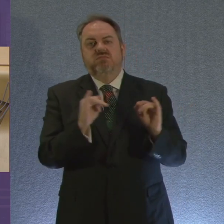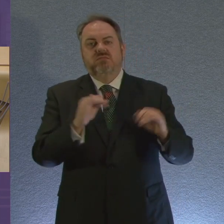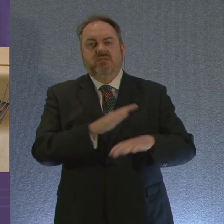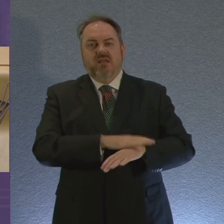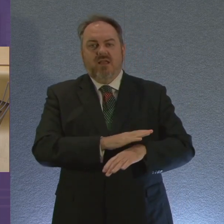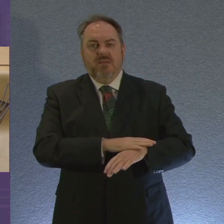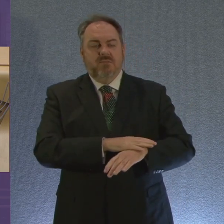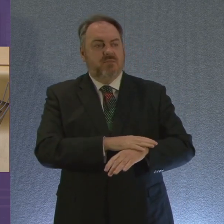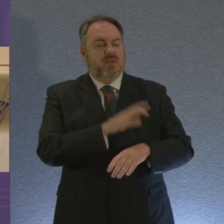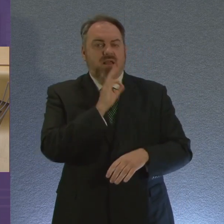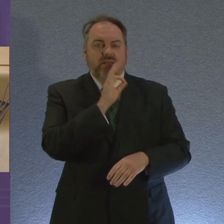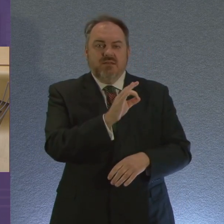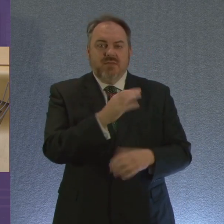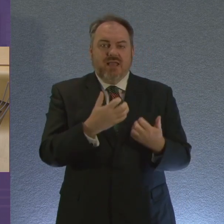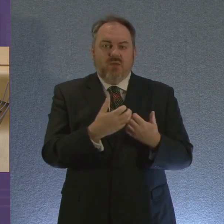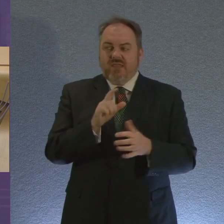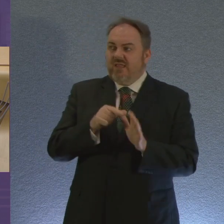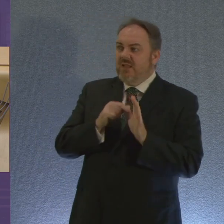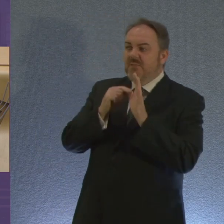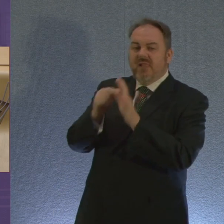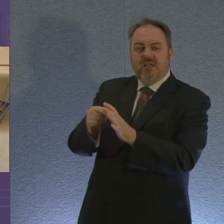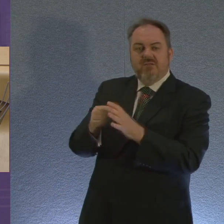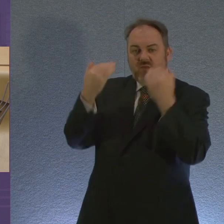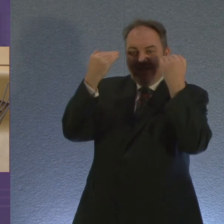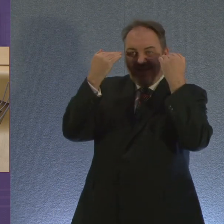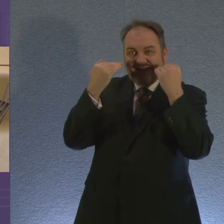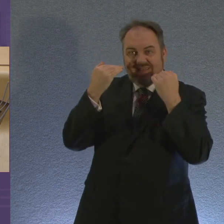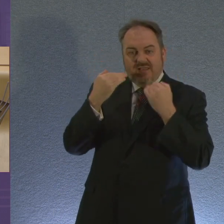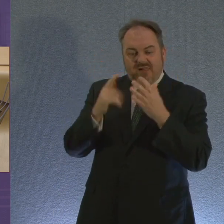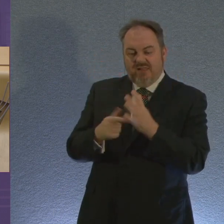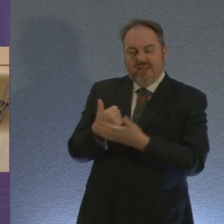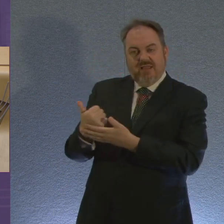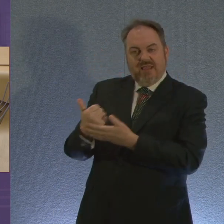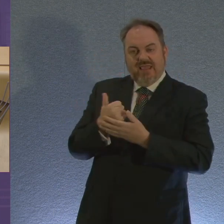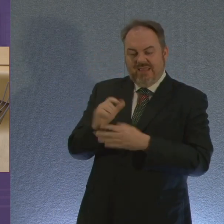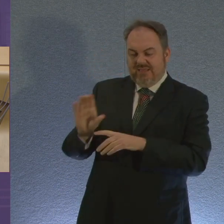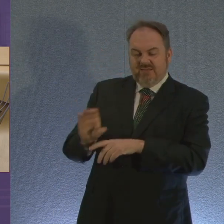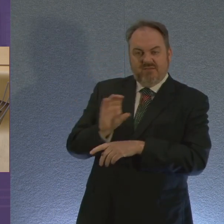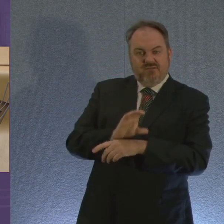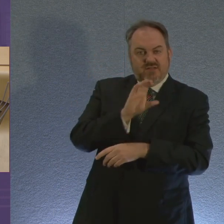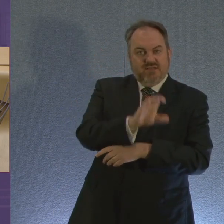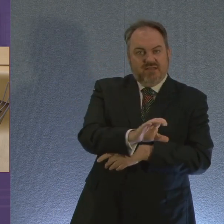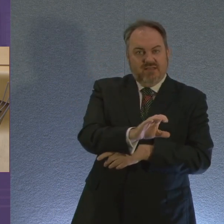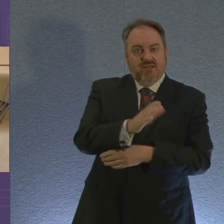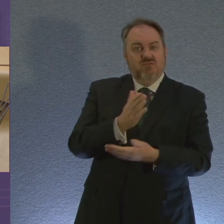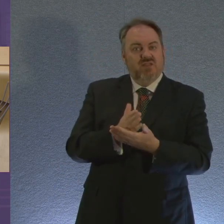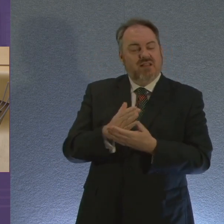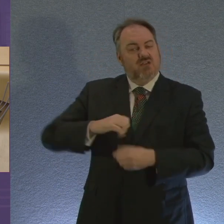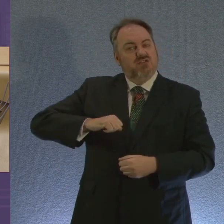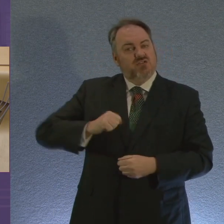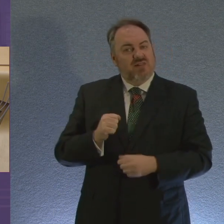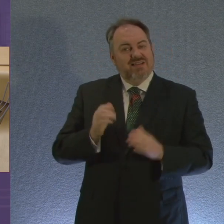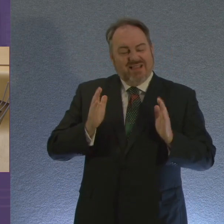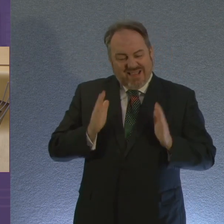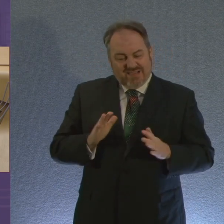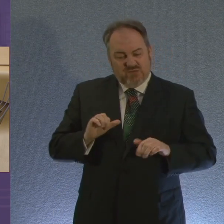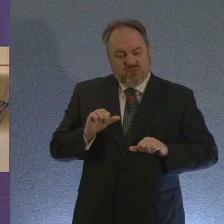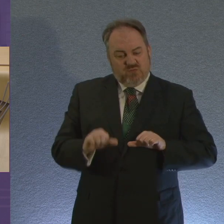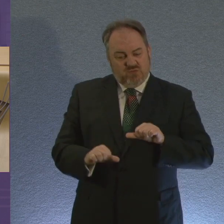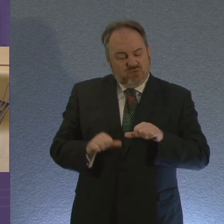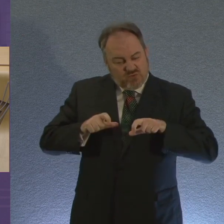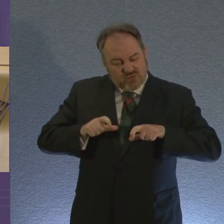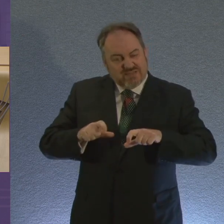aid applications in paragraph 22 of the bill. With these ongoing changes, we must keep Scotland a functioning country with a working justice system,